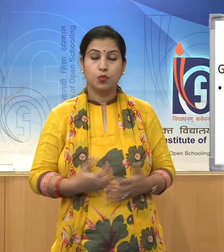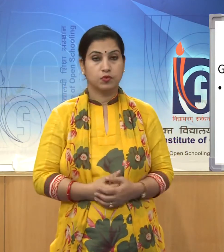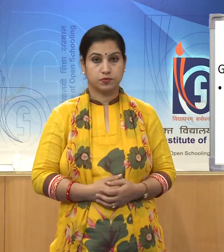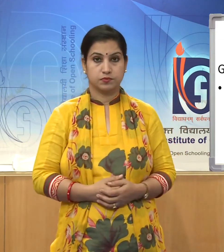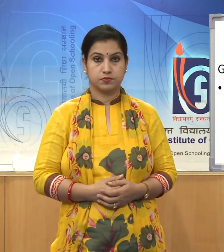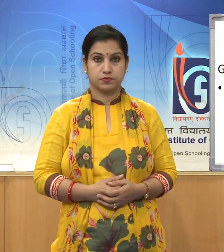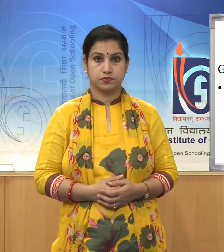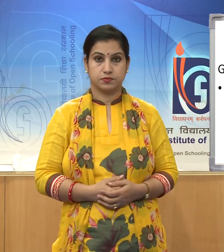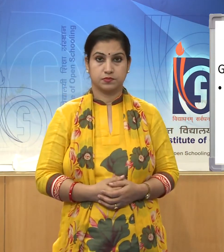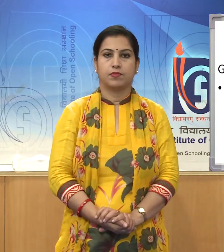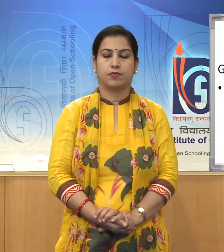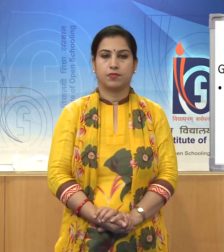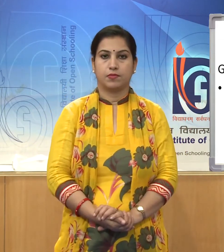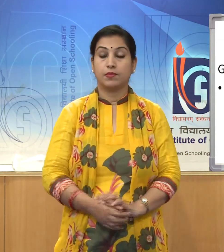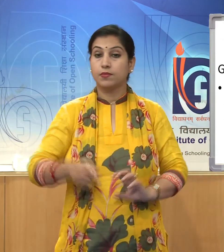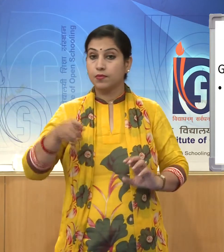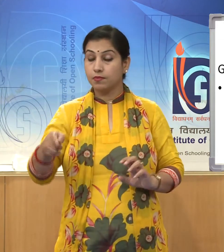Dali. Salvador Dali